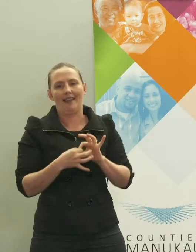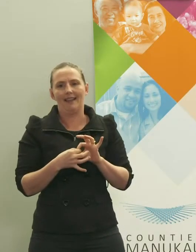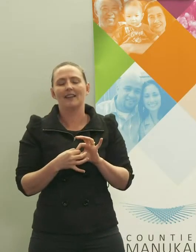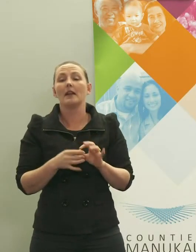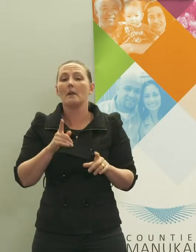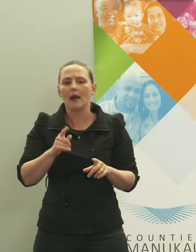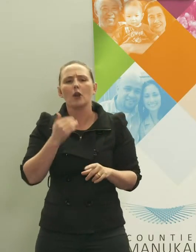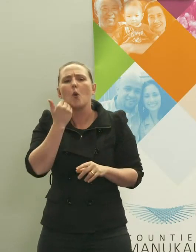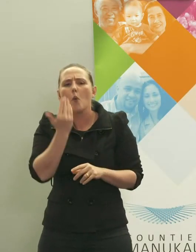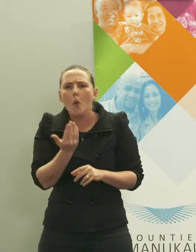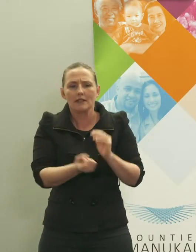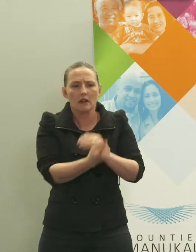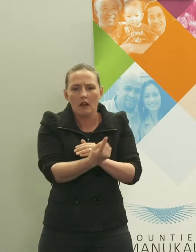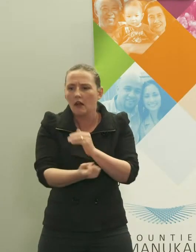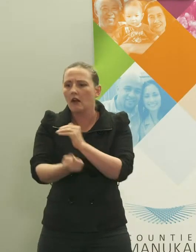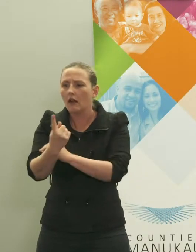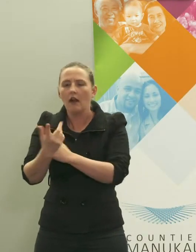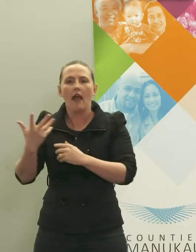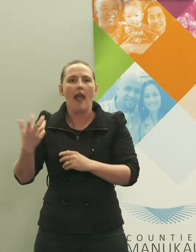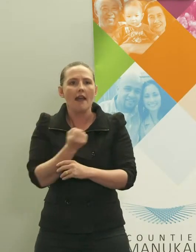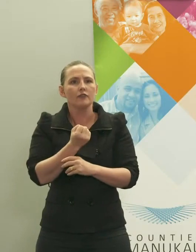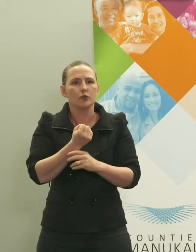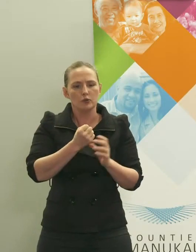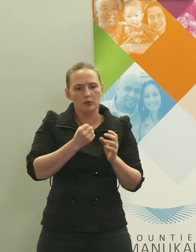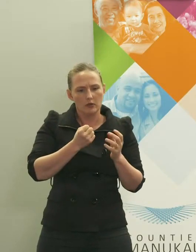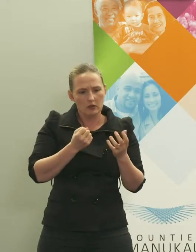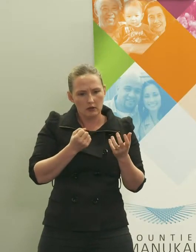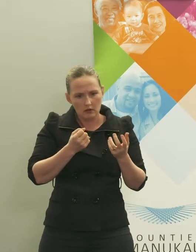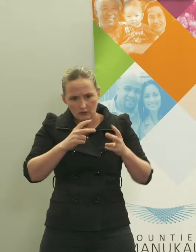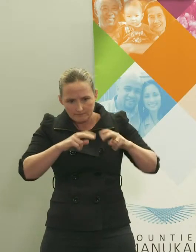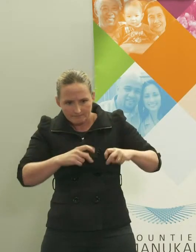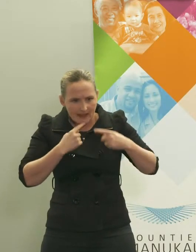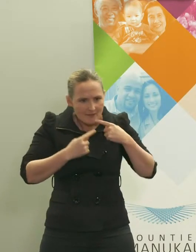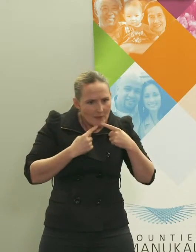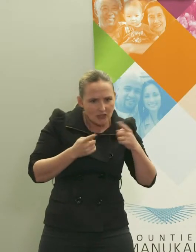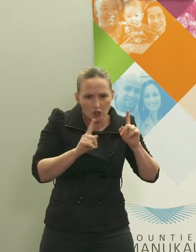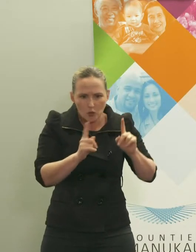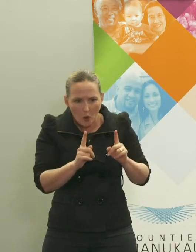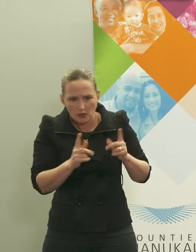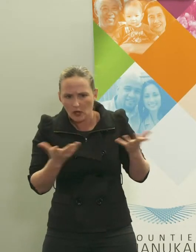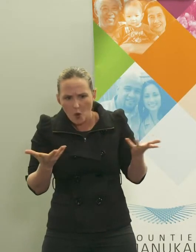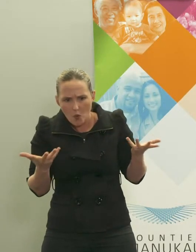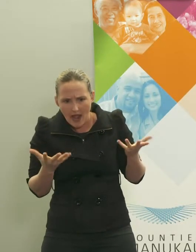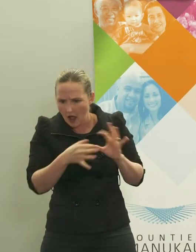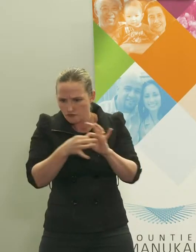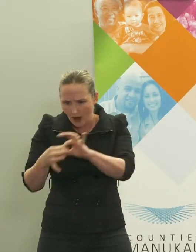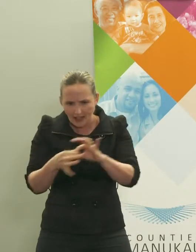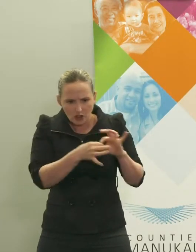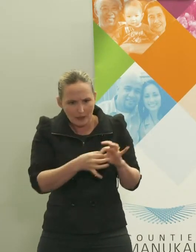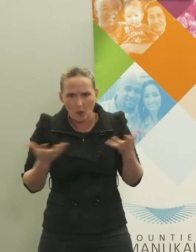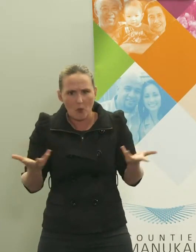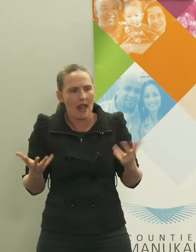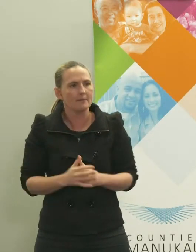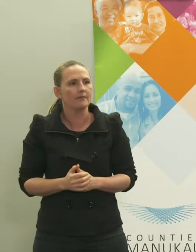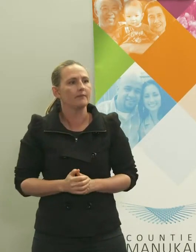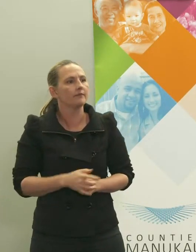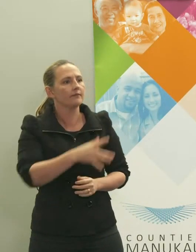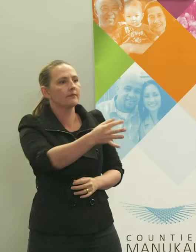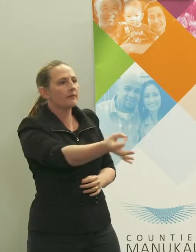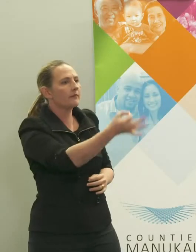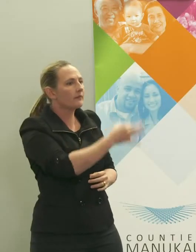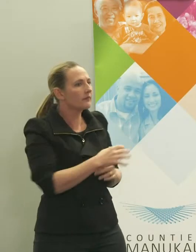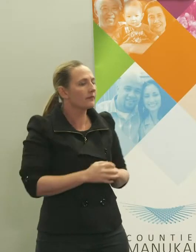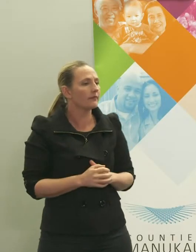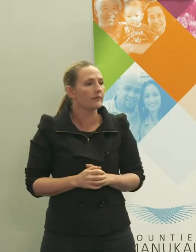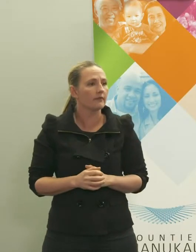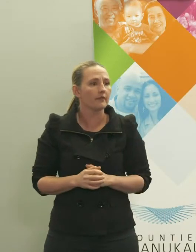of the cases and the relationship between them when we make those alert level decisions. So, Minister, those levels of testing though in Auckland, let's be honest, they